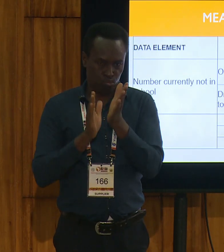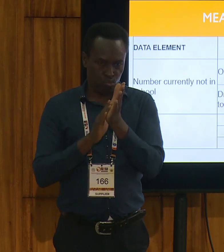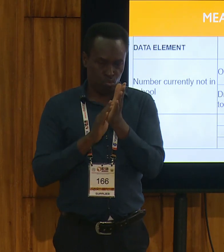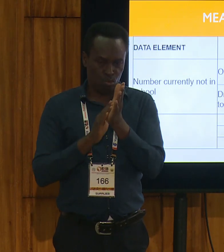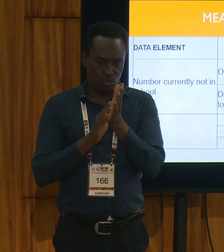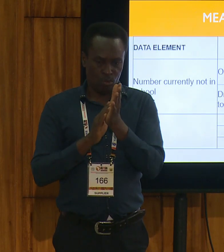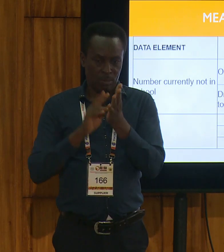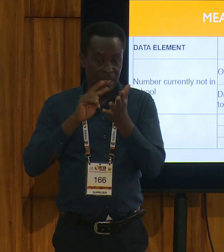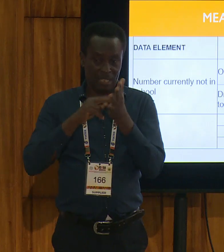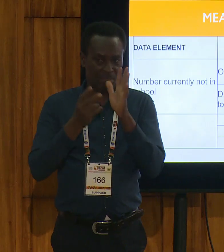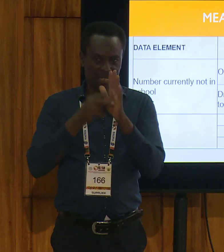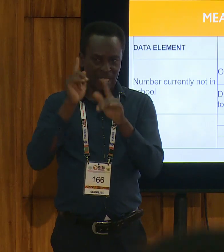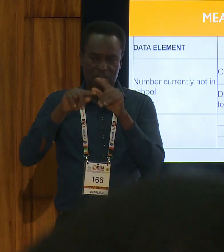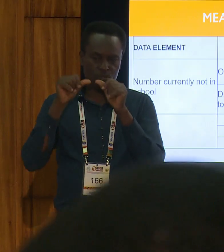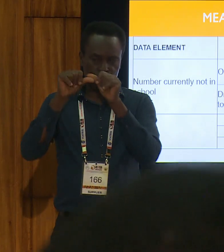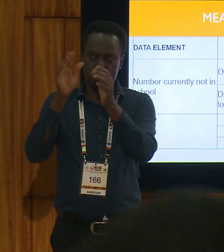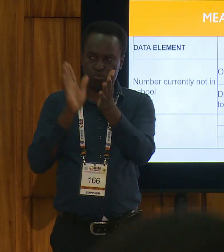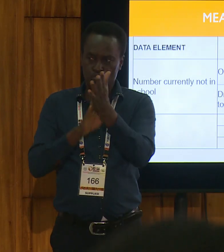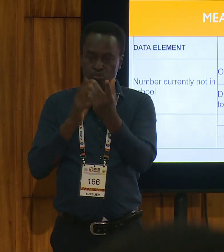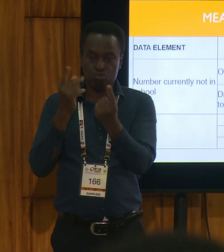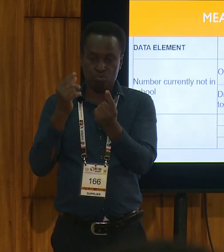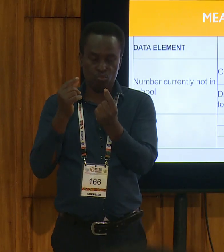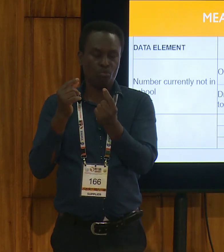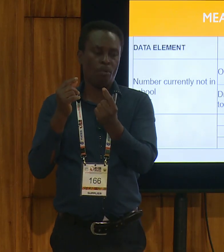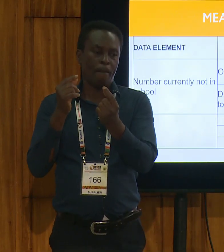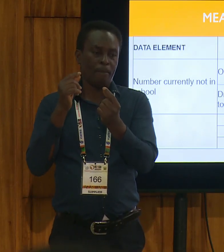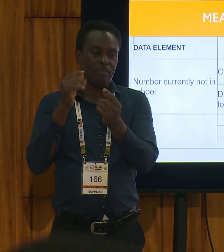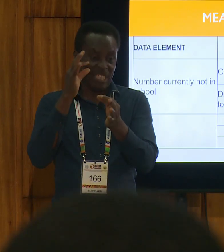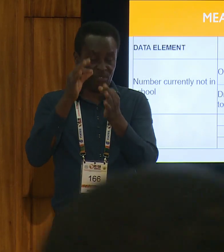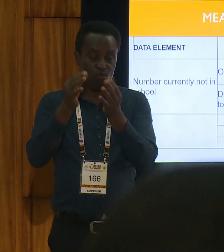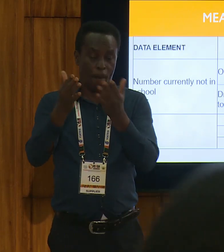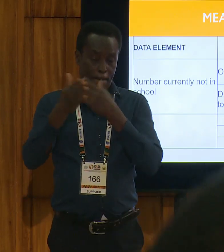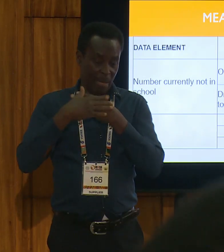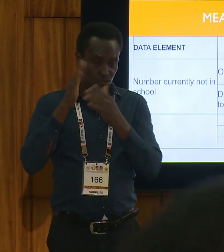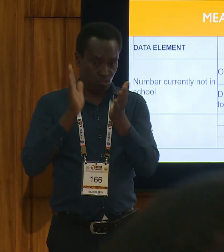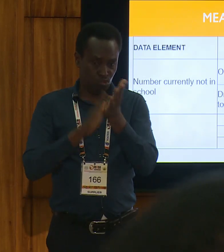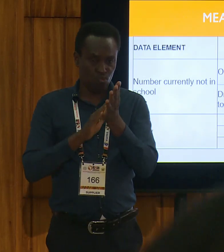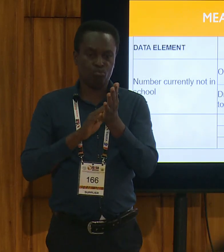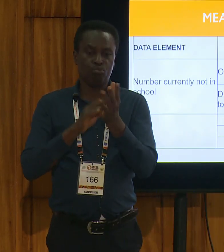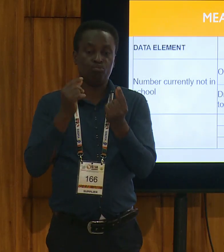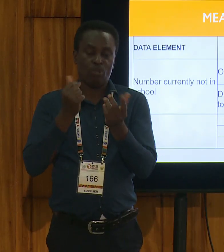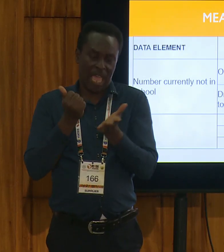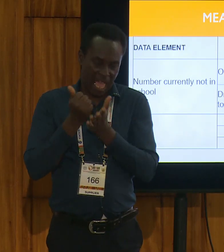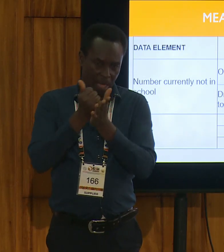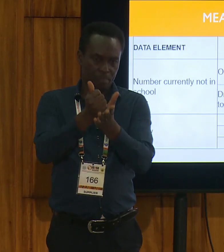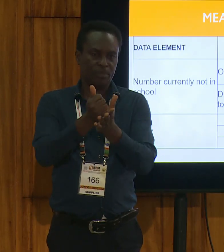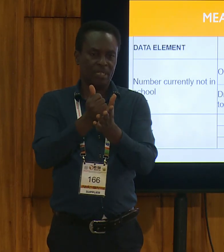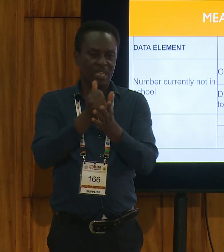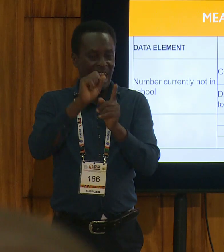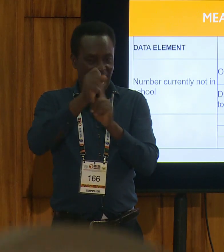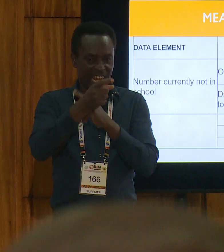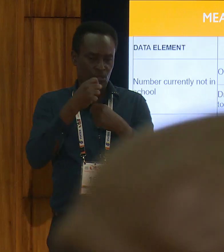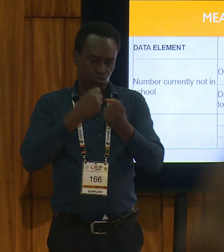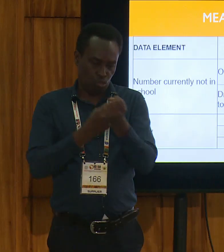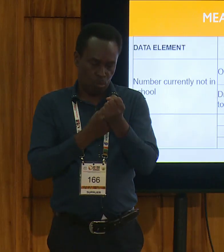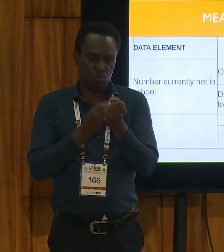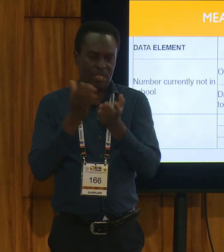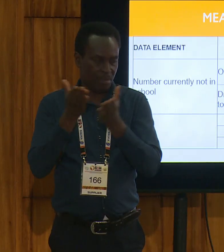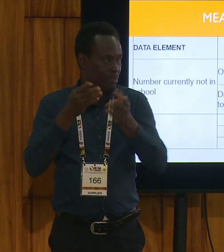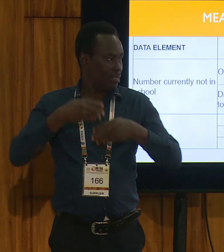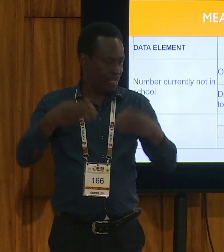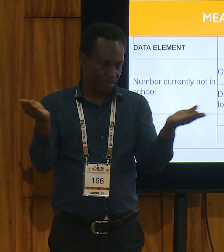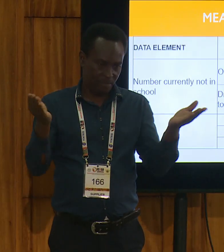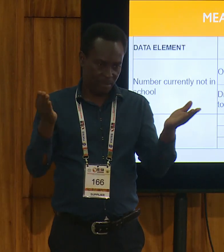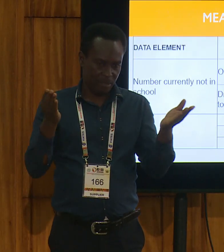we can facilitate their re-entry into school if they want, or link to other social support services within